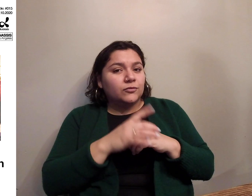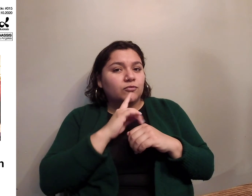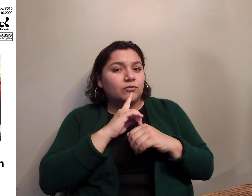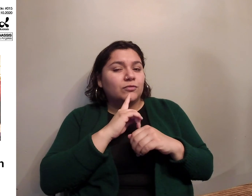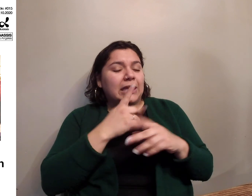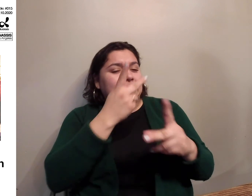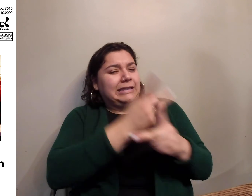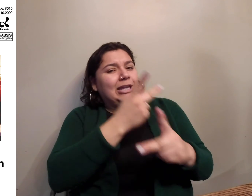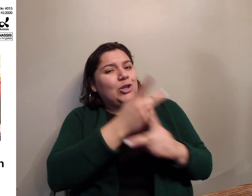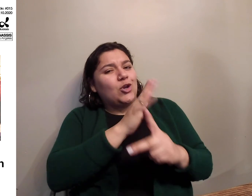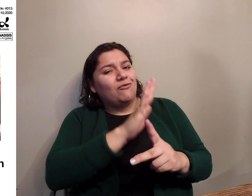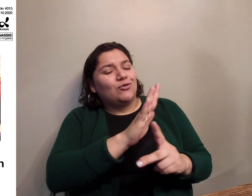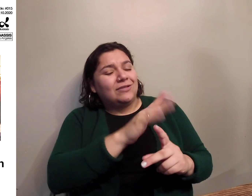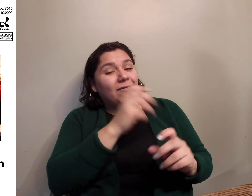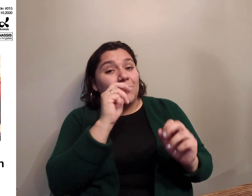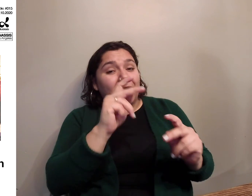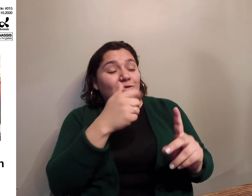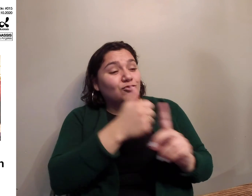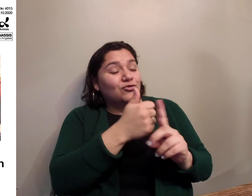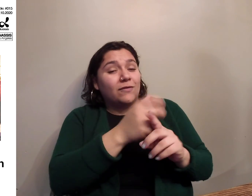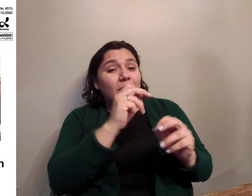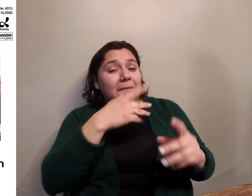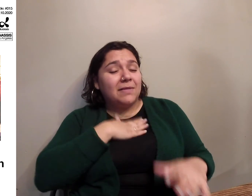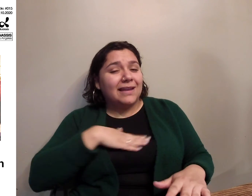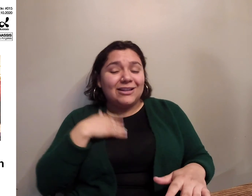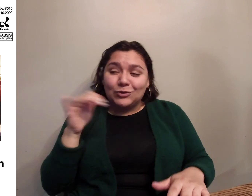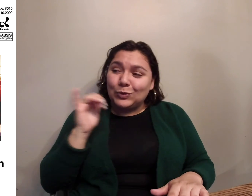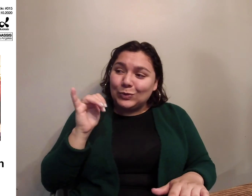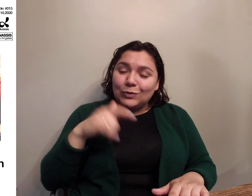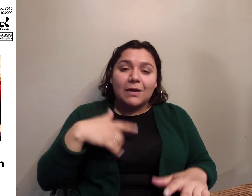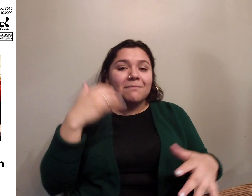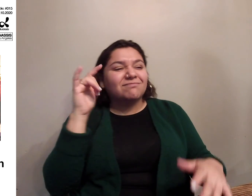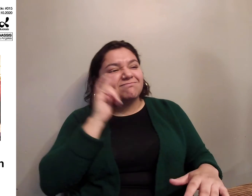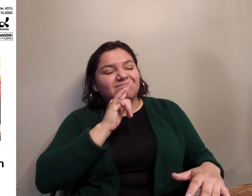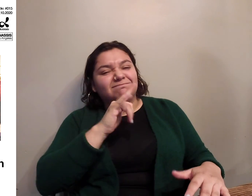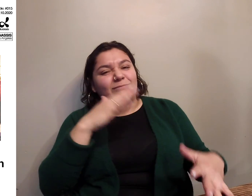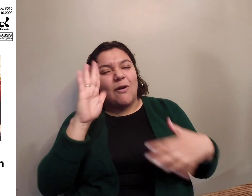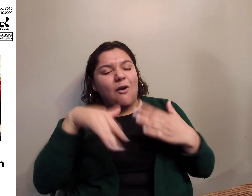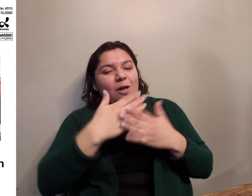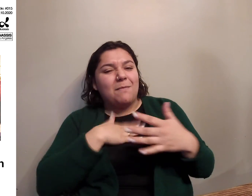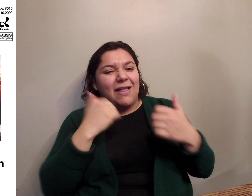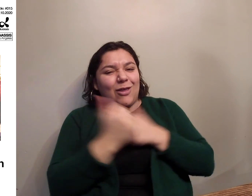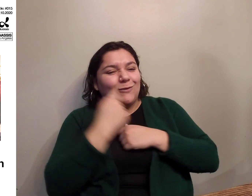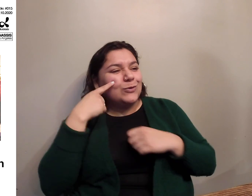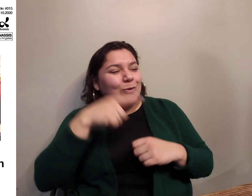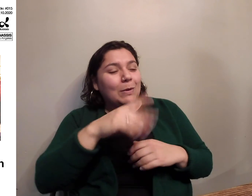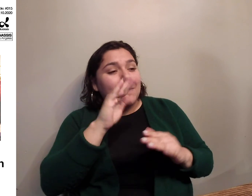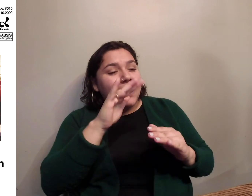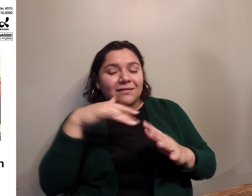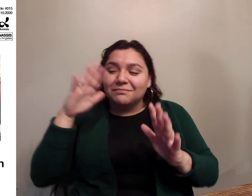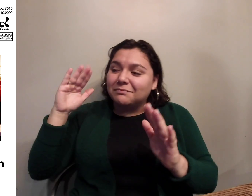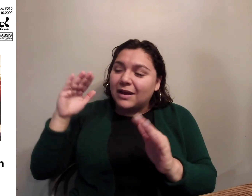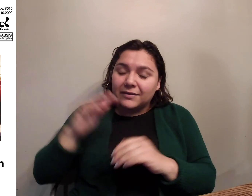precious care of yourself, please. You too. My love to you. Bye-bye.